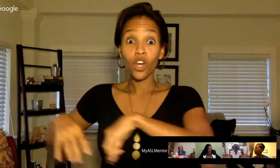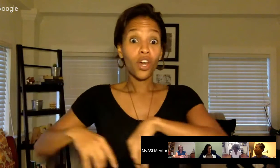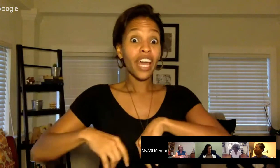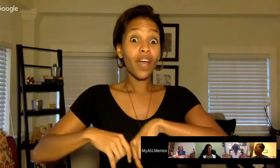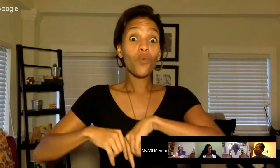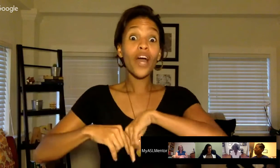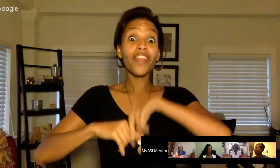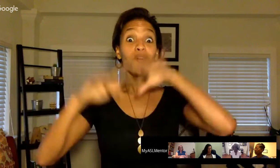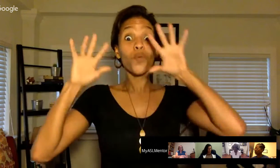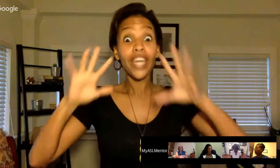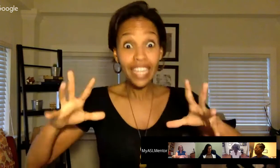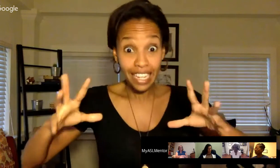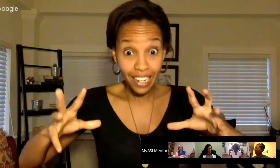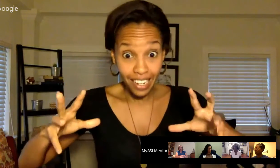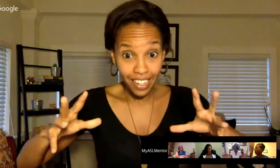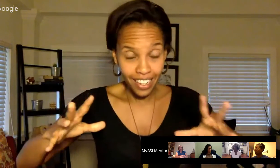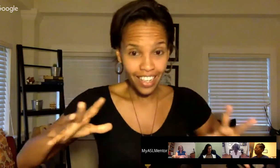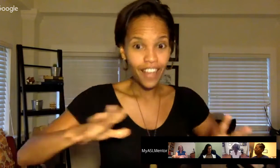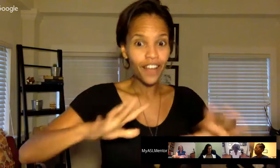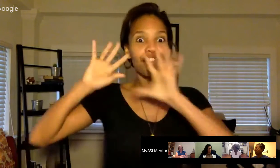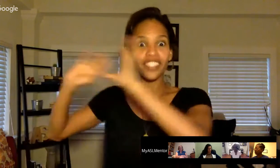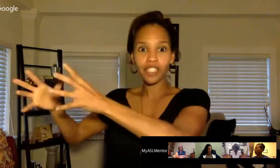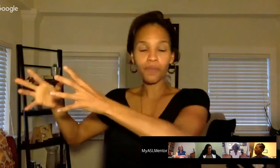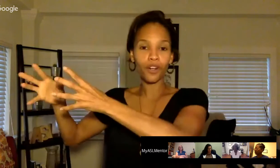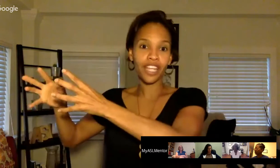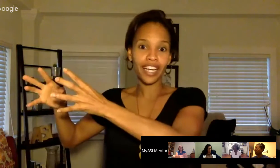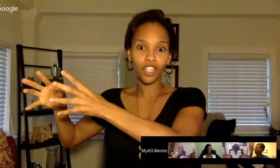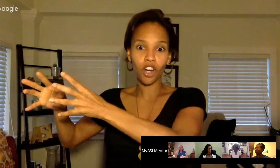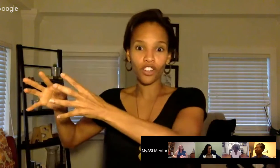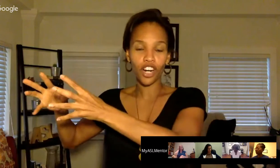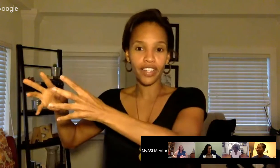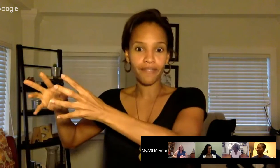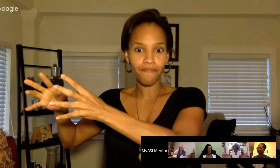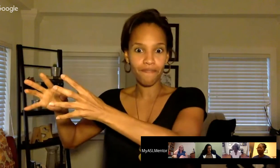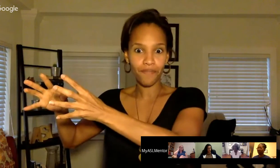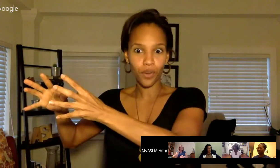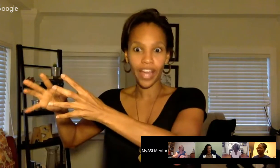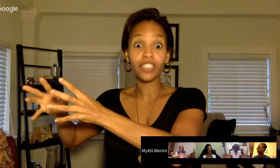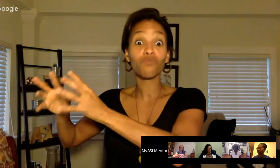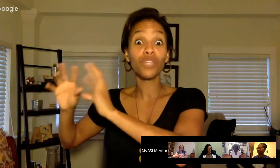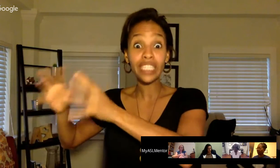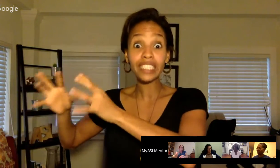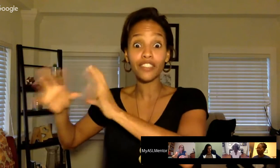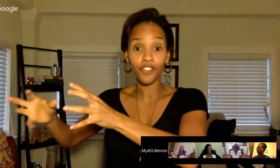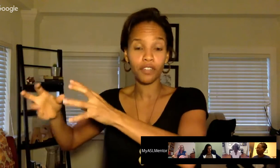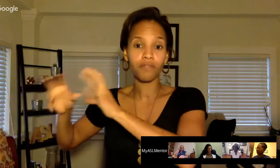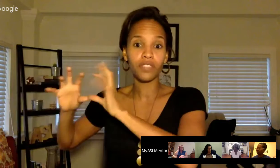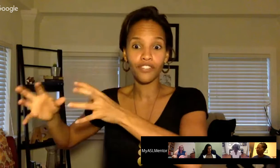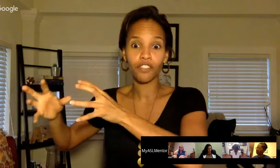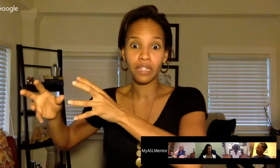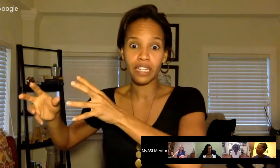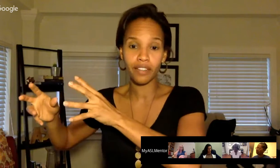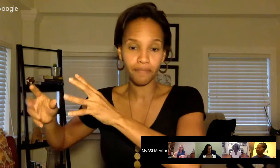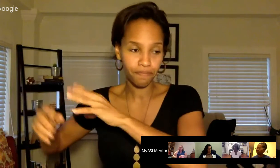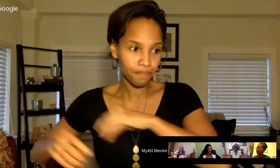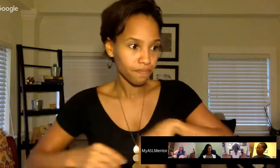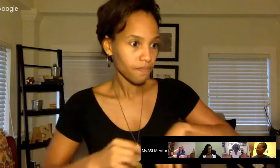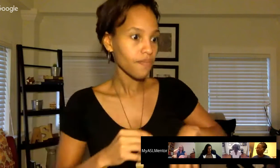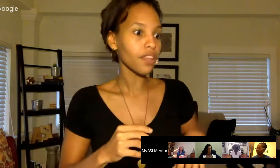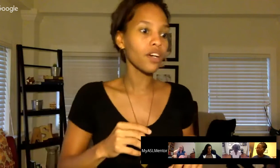It's when they win, this is the person that gets all the credit, okay? It's really different